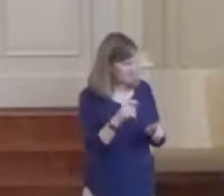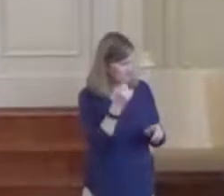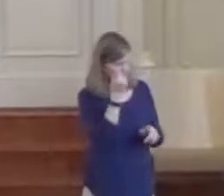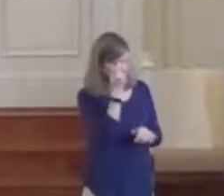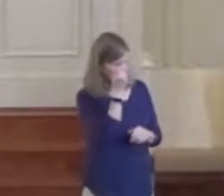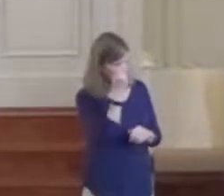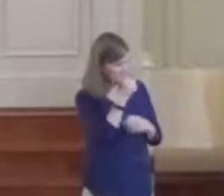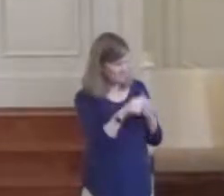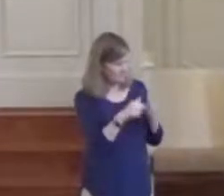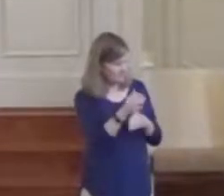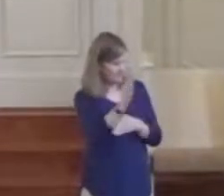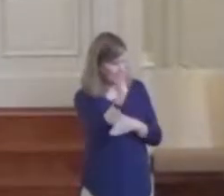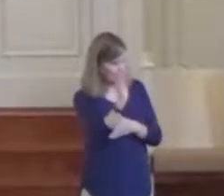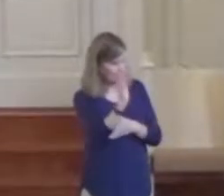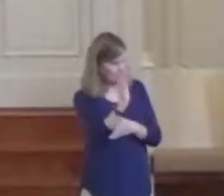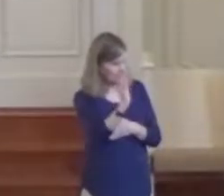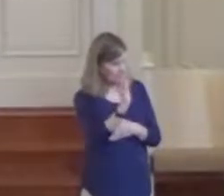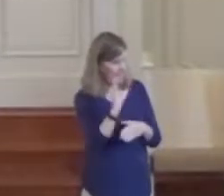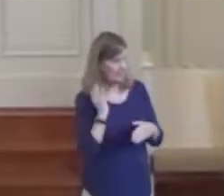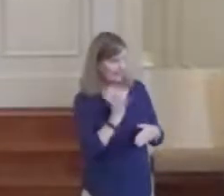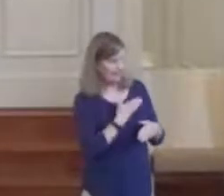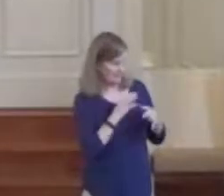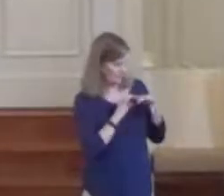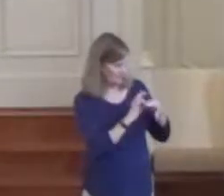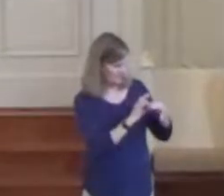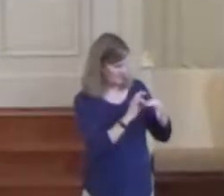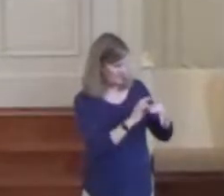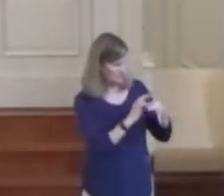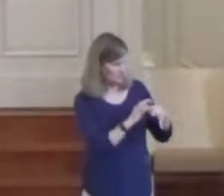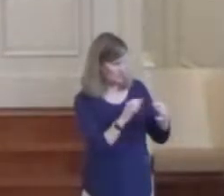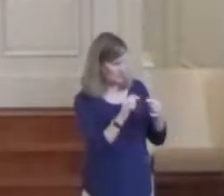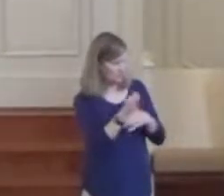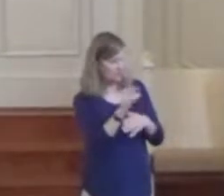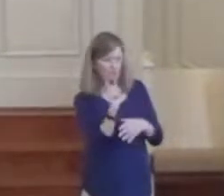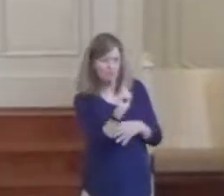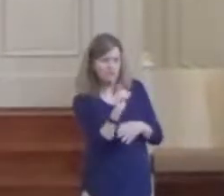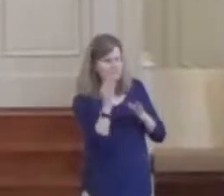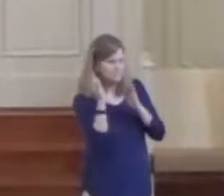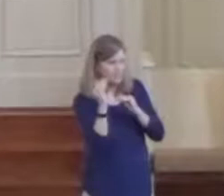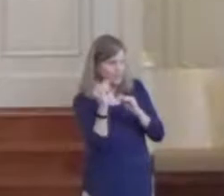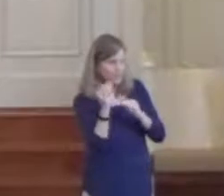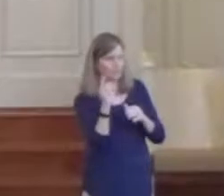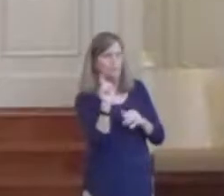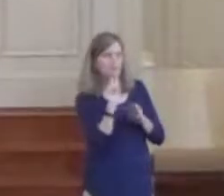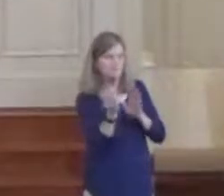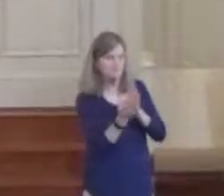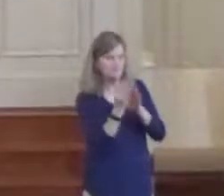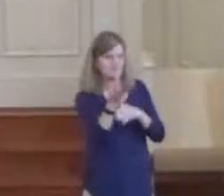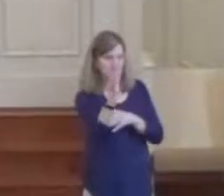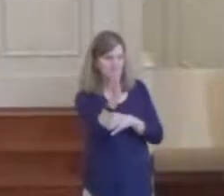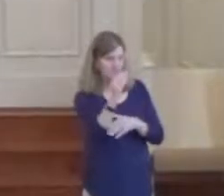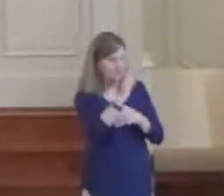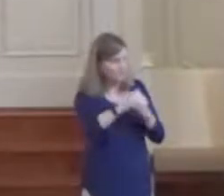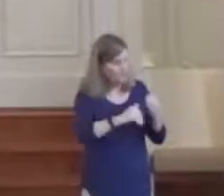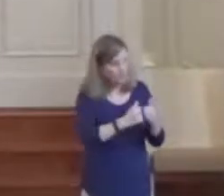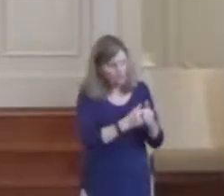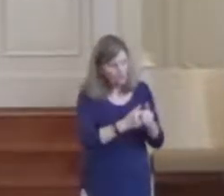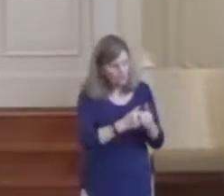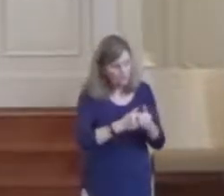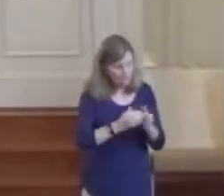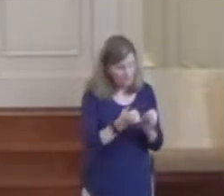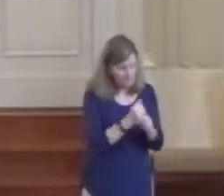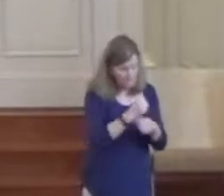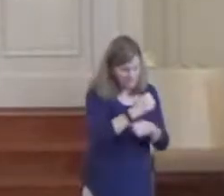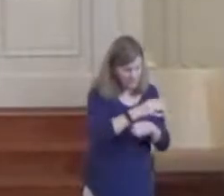or ourselves or our relationship to God? Where is the good news? Where is the hope? Where is the presence of God in all creation in this particular